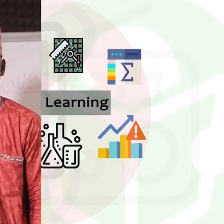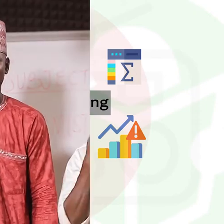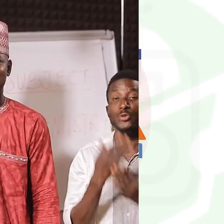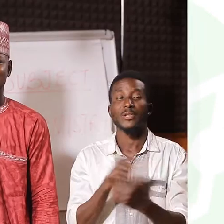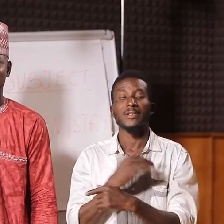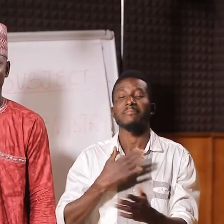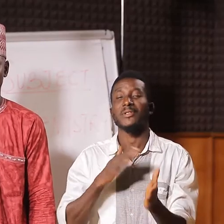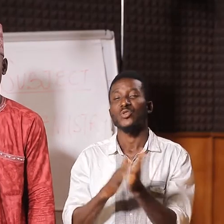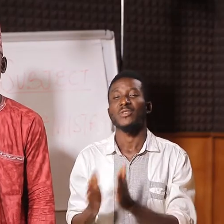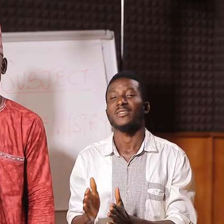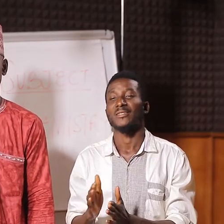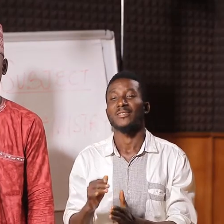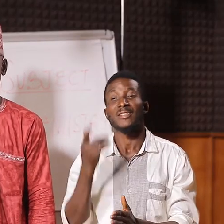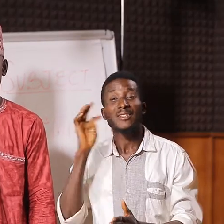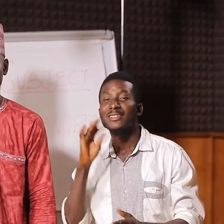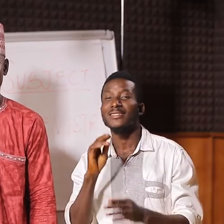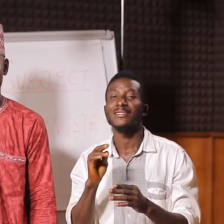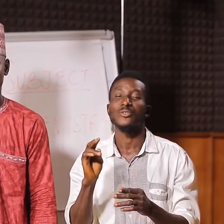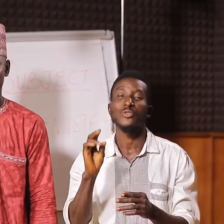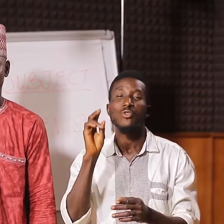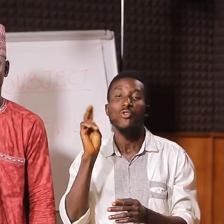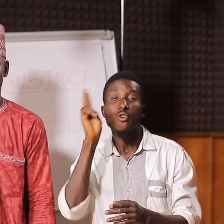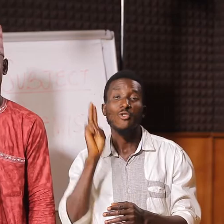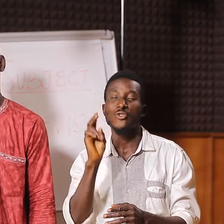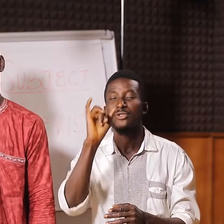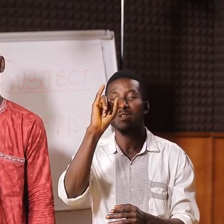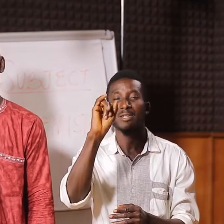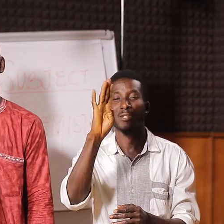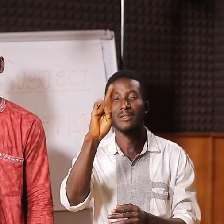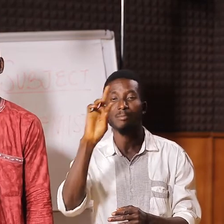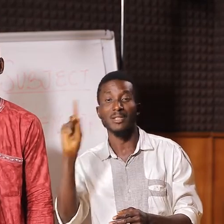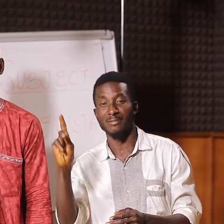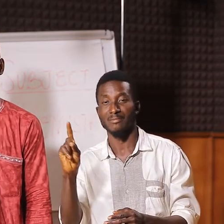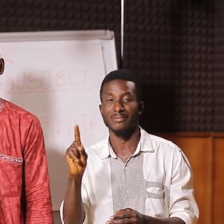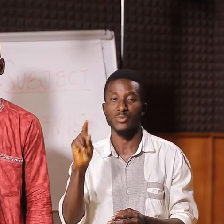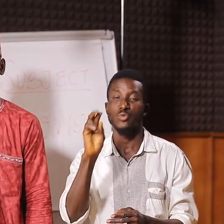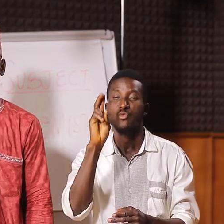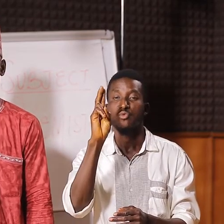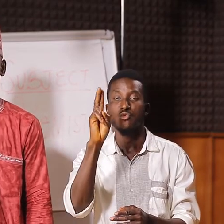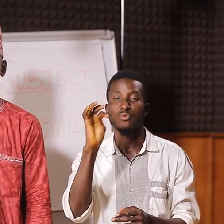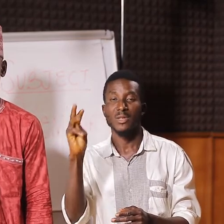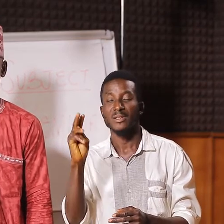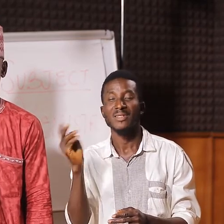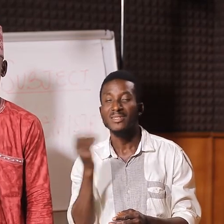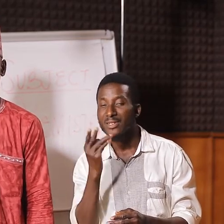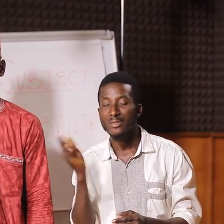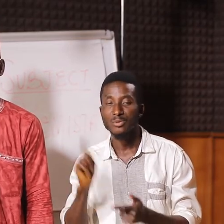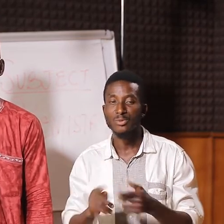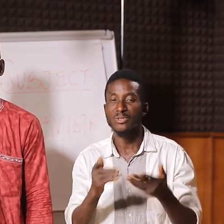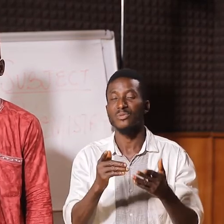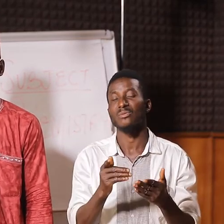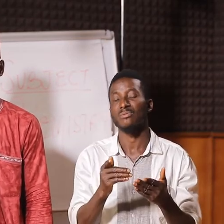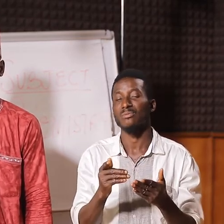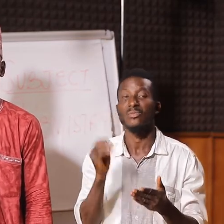Good day, my students. I am Uncle Ibrahim Umar. I'm here to give you a brief summary as well as assignment of the day on